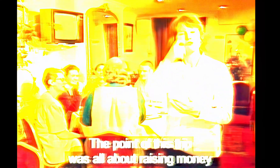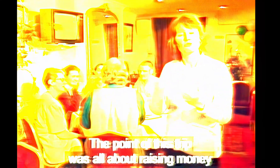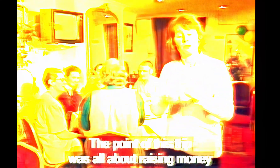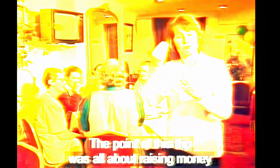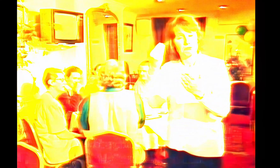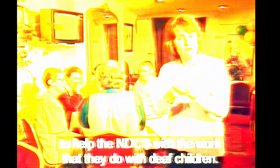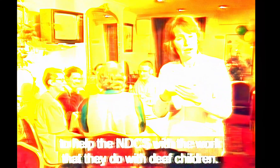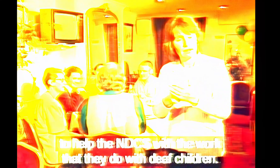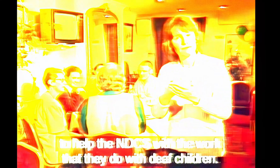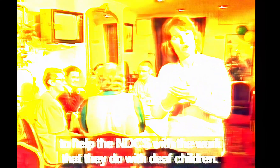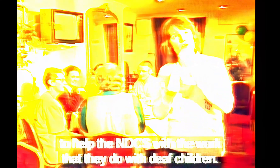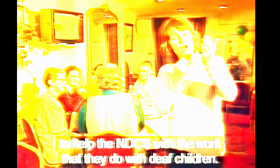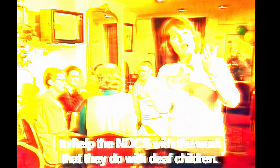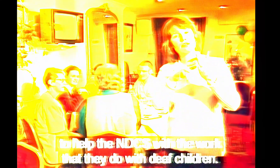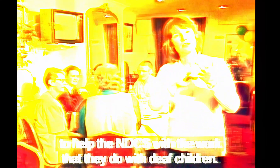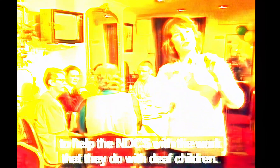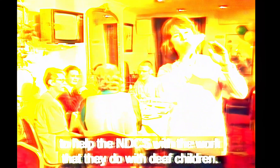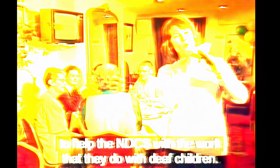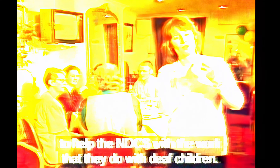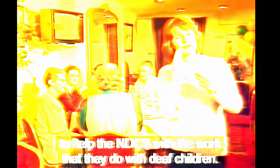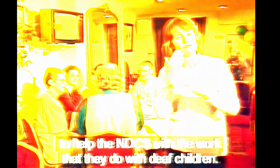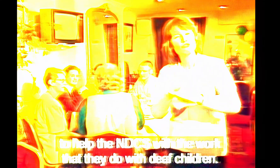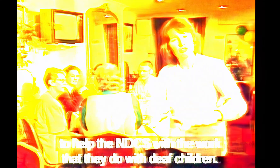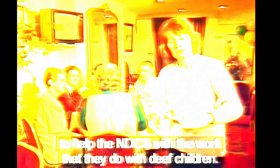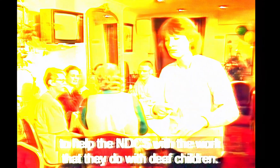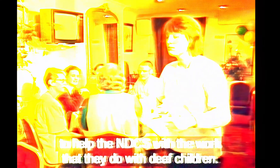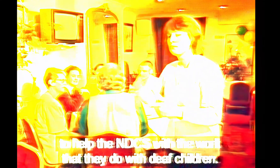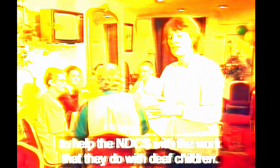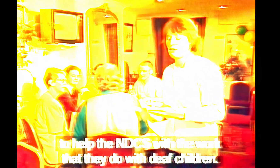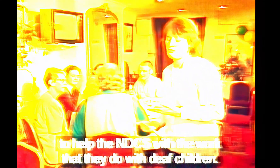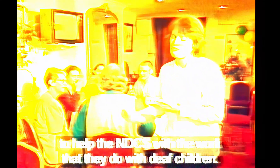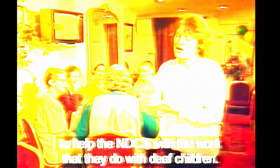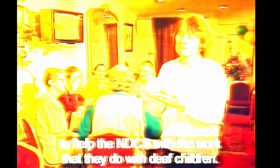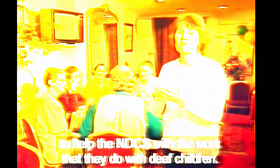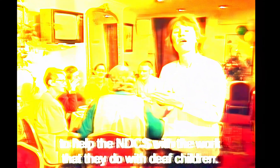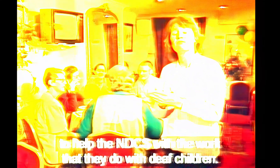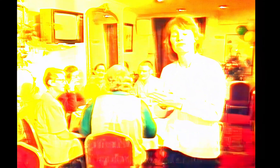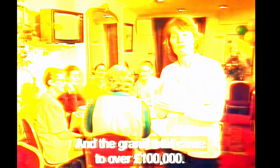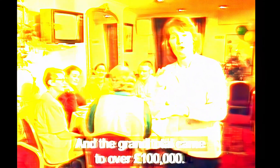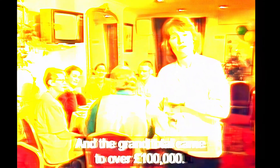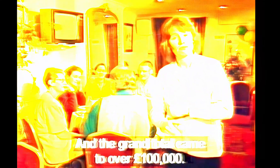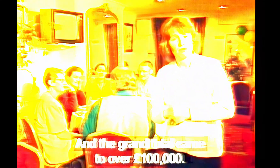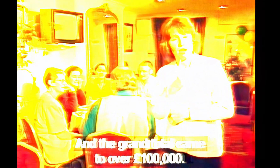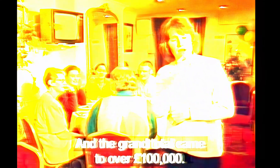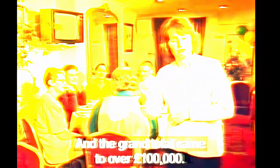about raising money to help the NDCS with the work that they do with deaf children. And the grand total came to